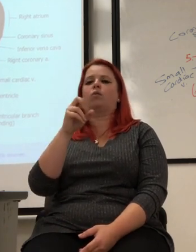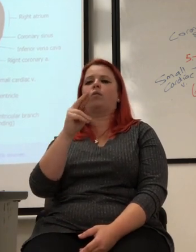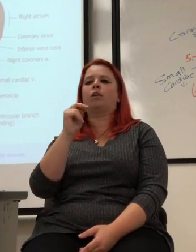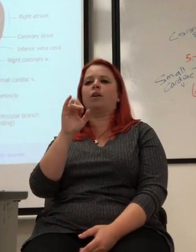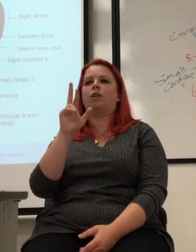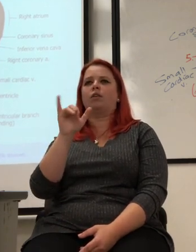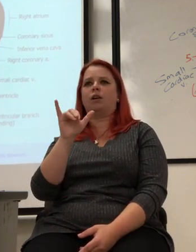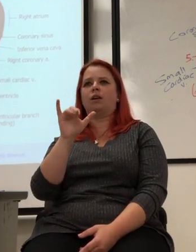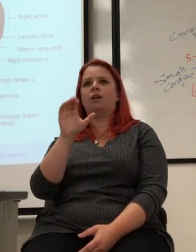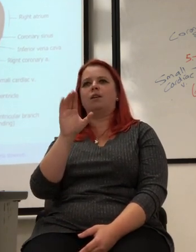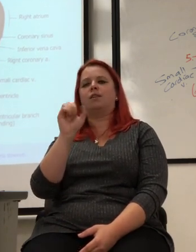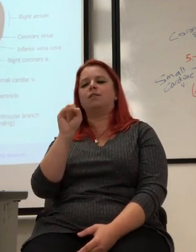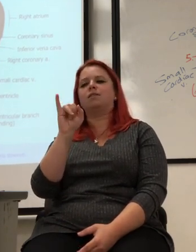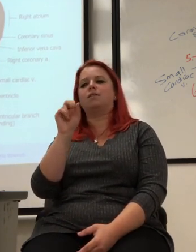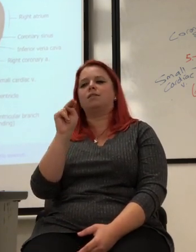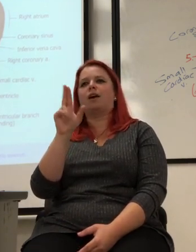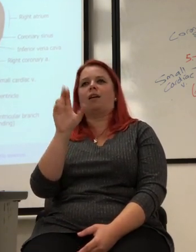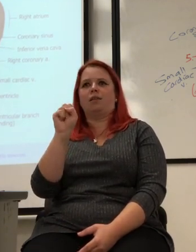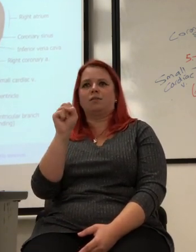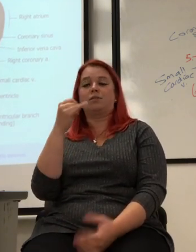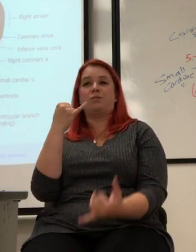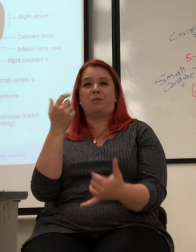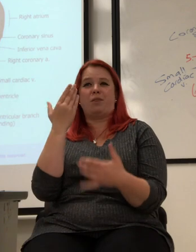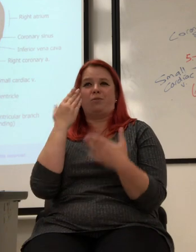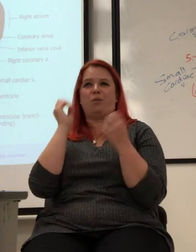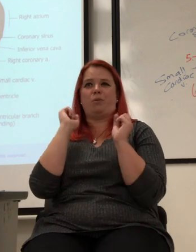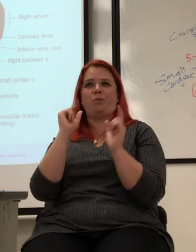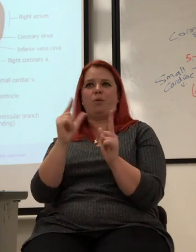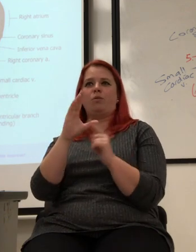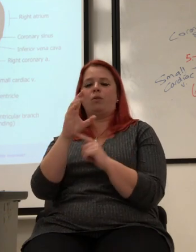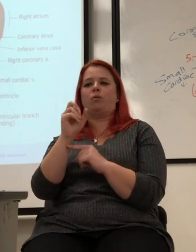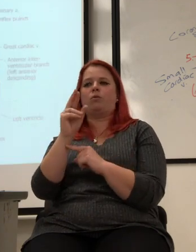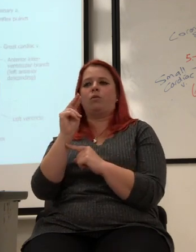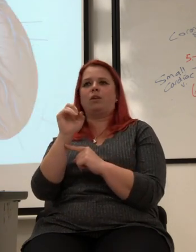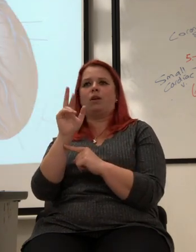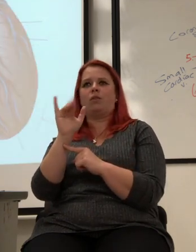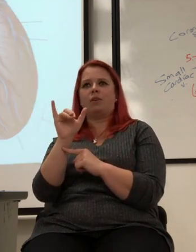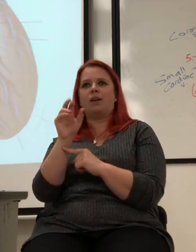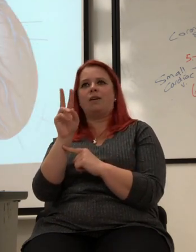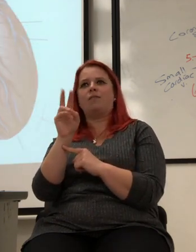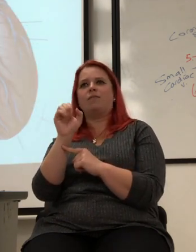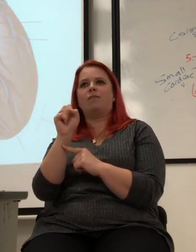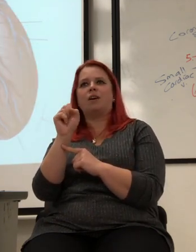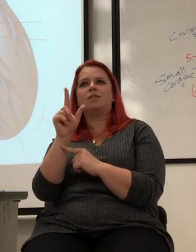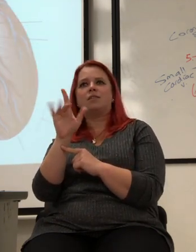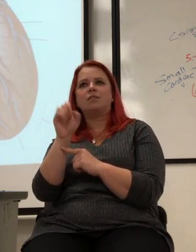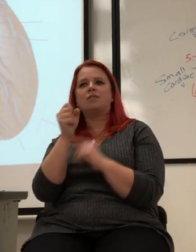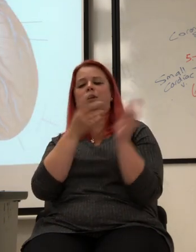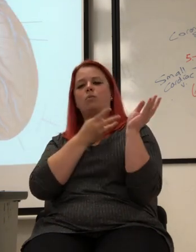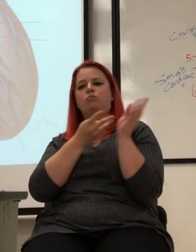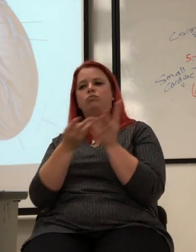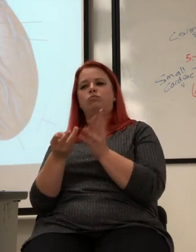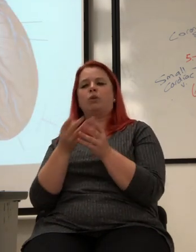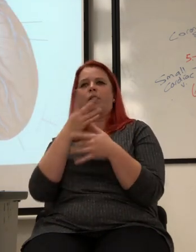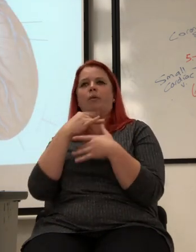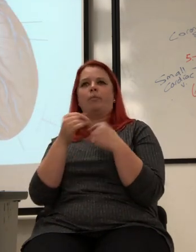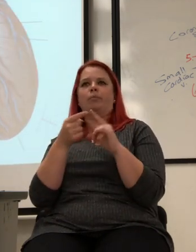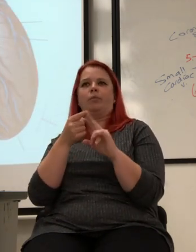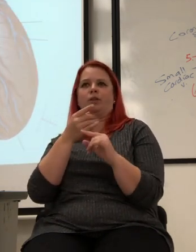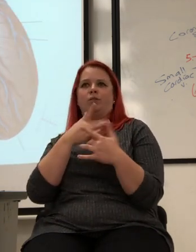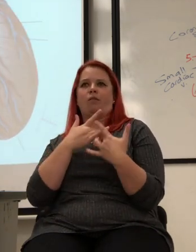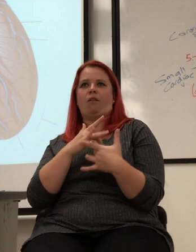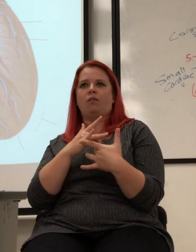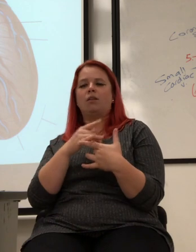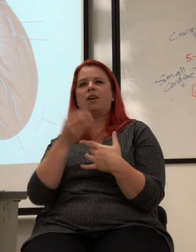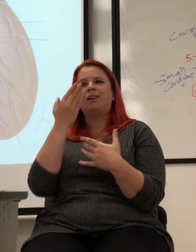sinus. And now you know the coronary vessels. So these are the arteries that supply blood to the heart. You ever hear of like